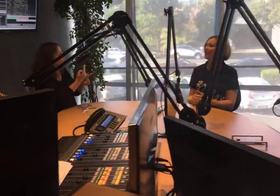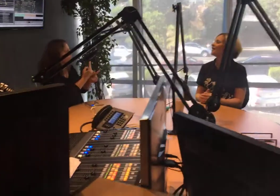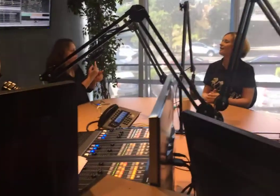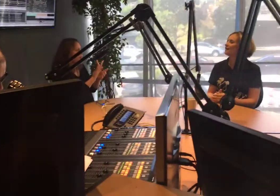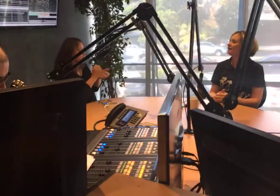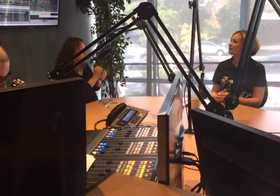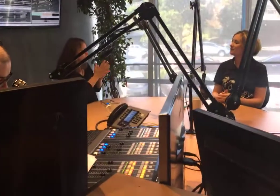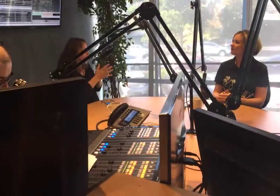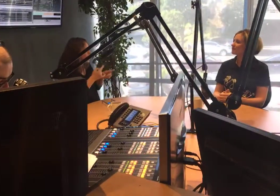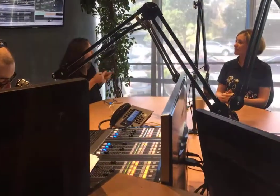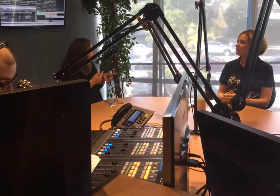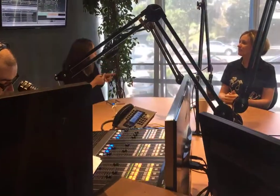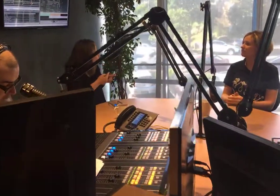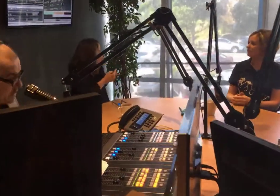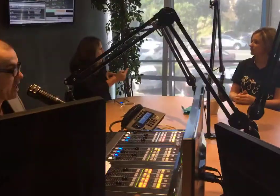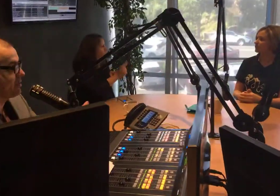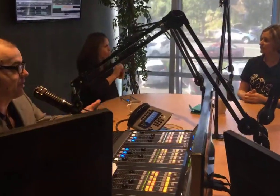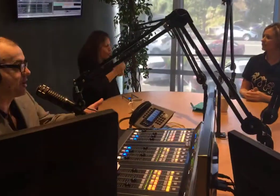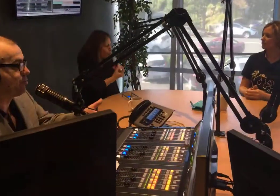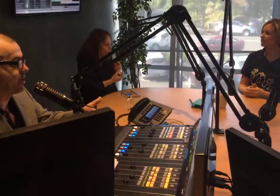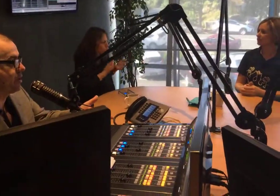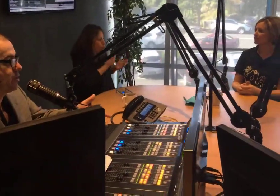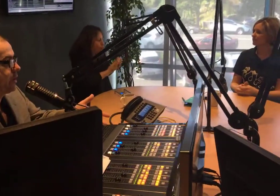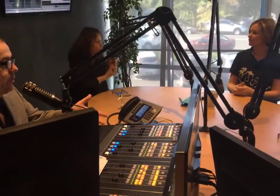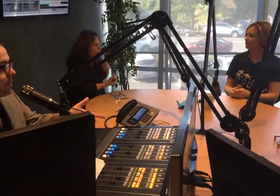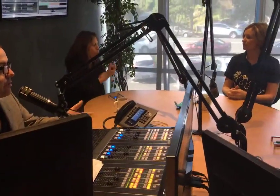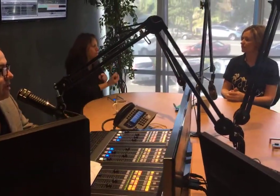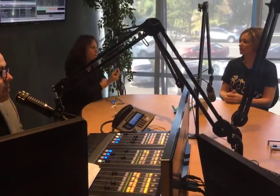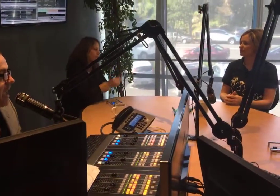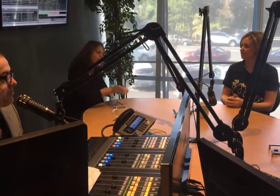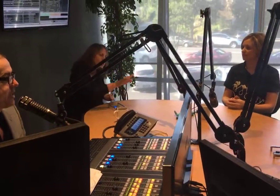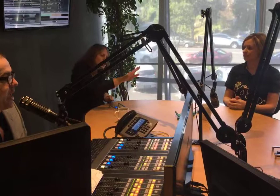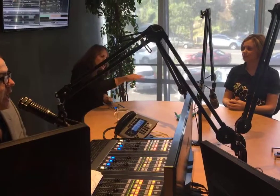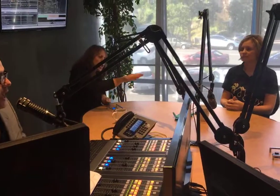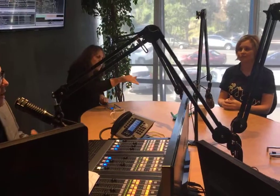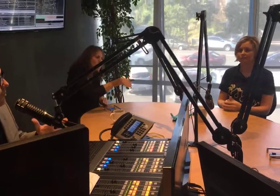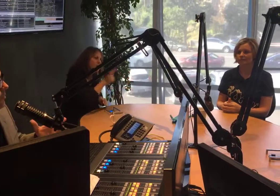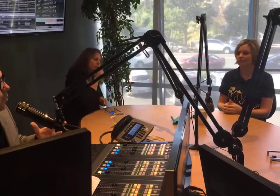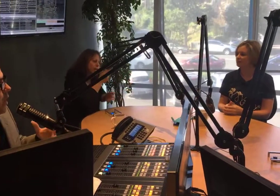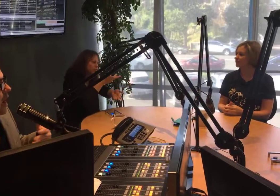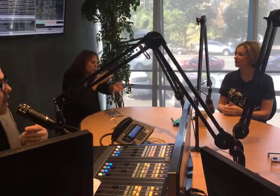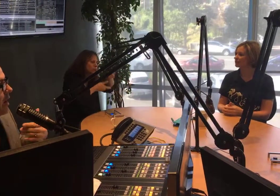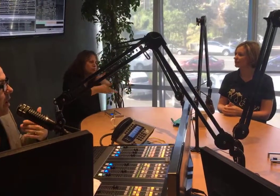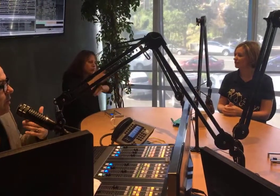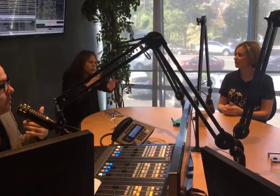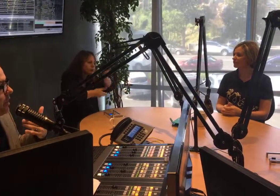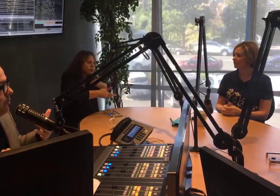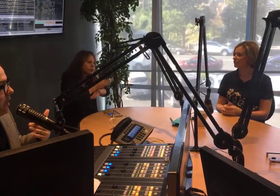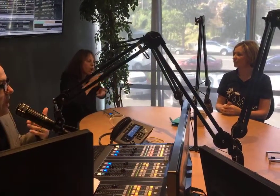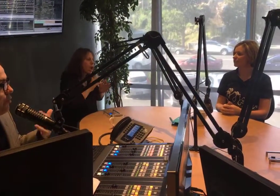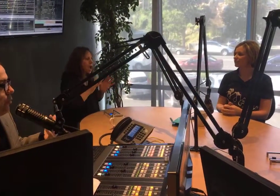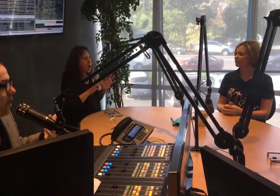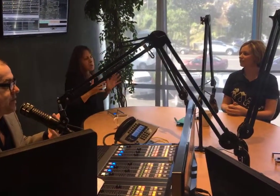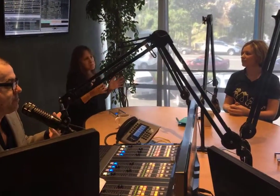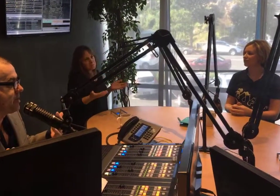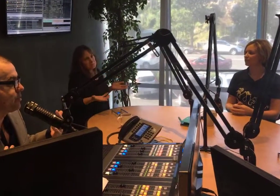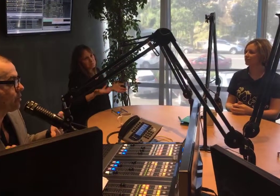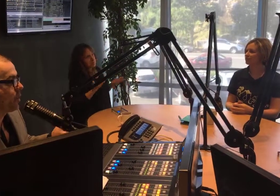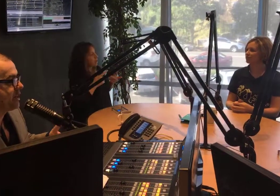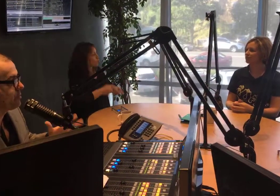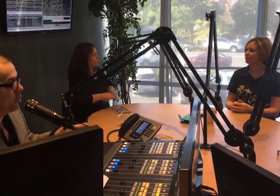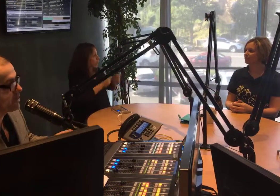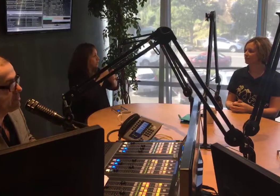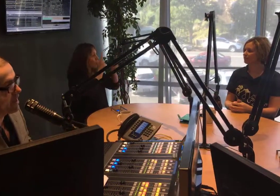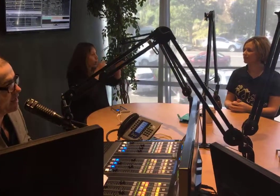for New Zealand Sign Language Week, Jamie, if I can bring you in on this one, perhaps. Sure. Generally raising